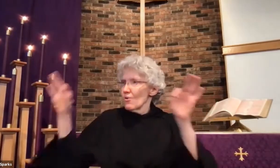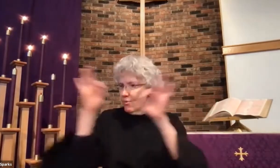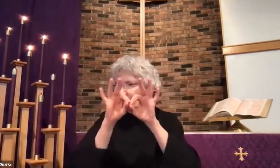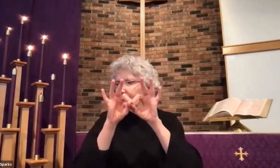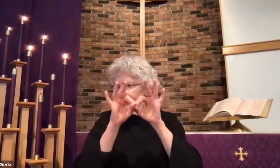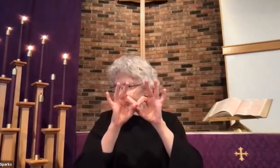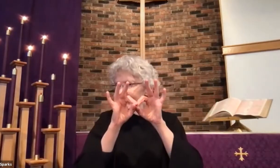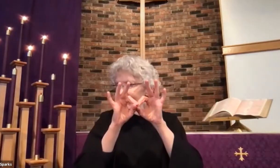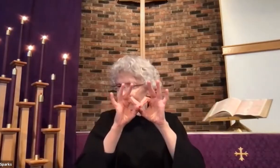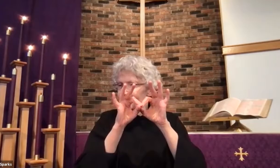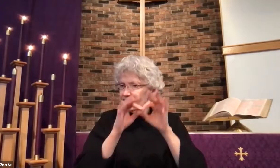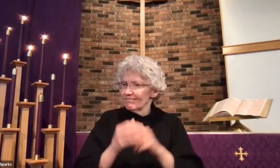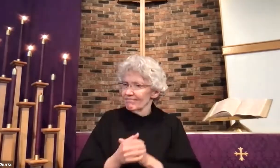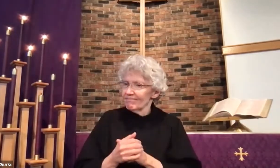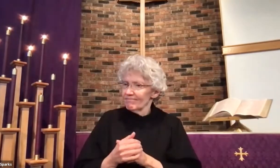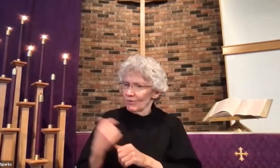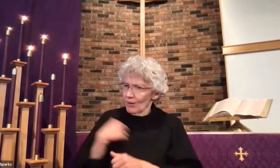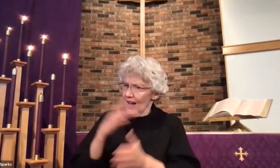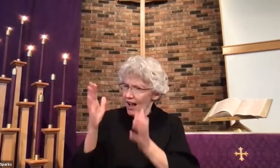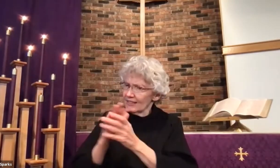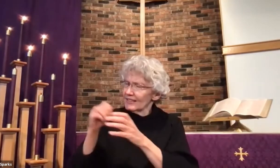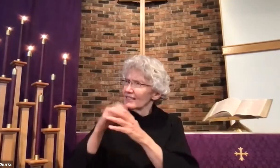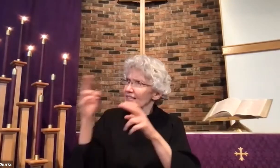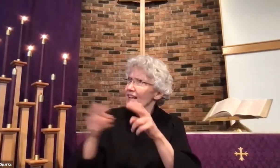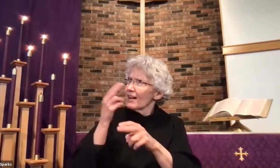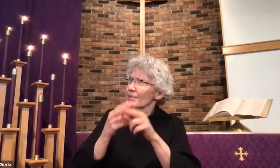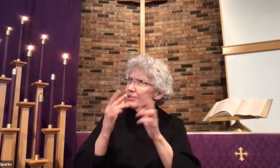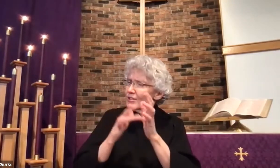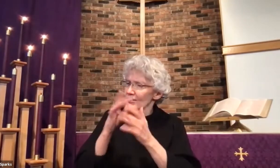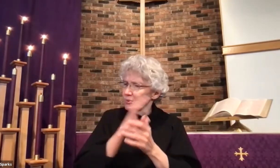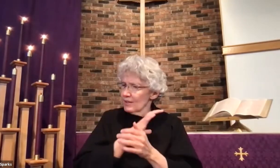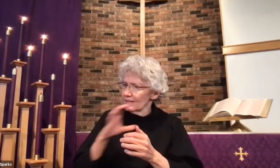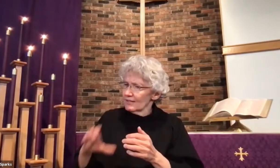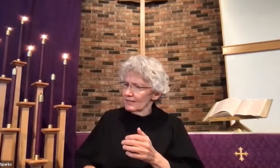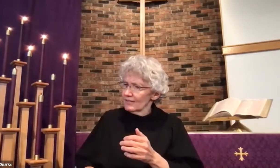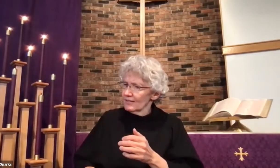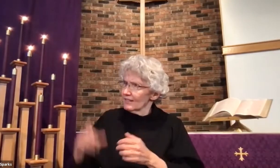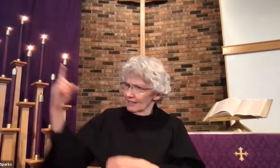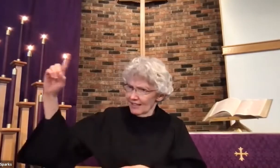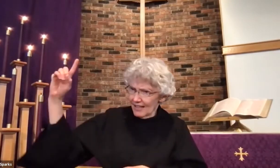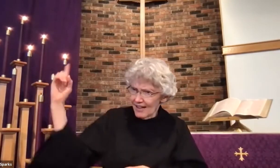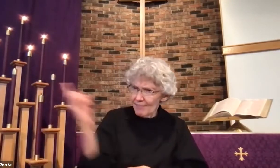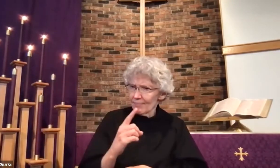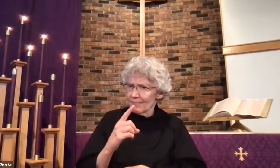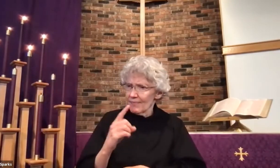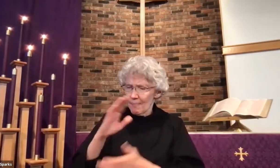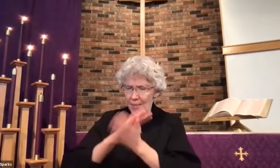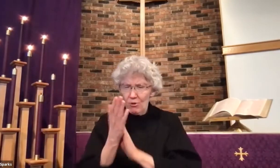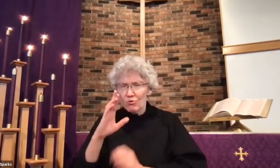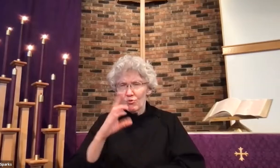We ask in the name of Jesus Christ. He became human for the sake of our souls.